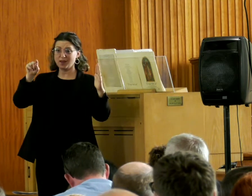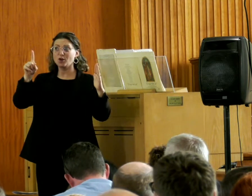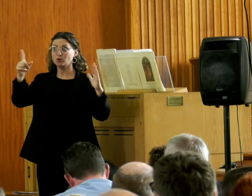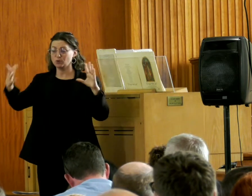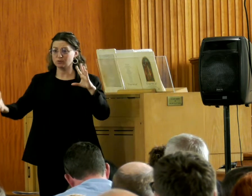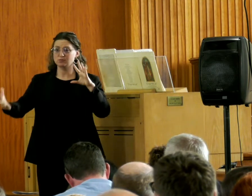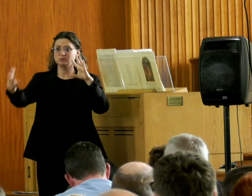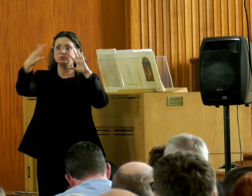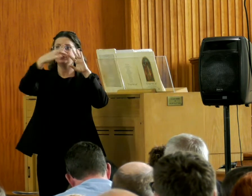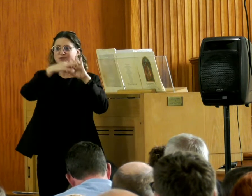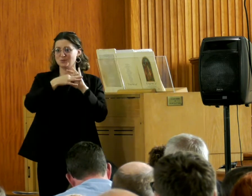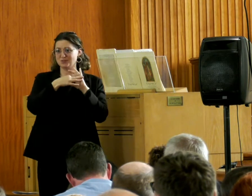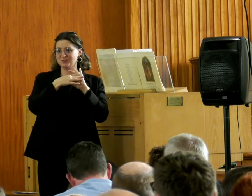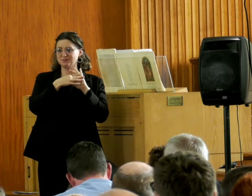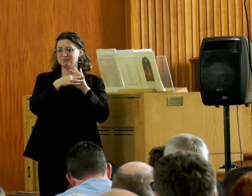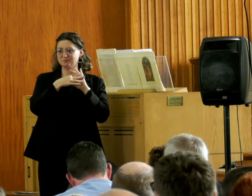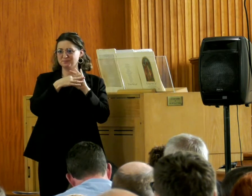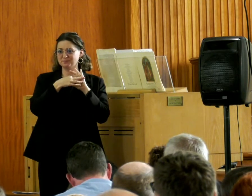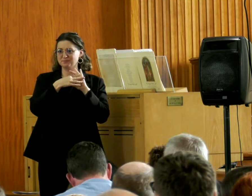also."